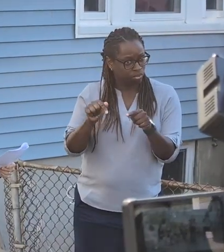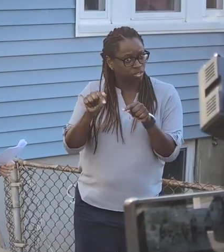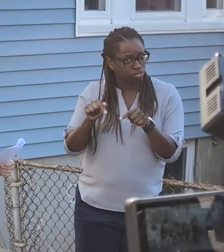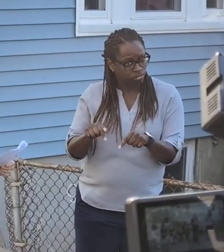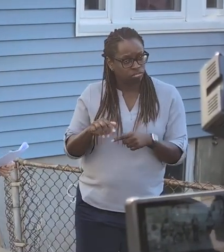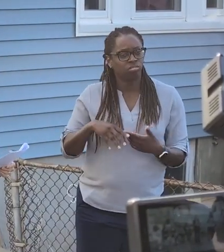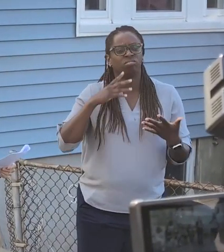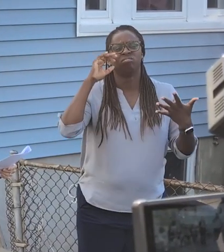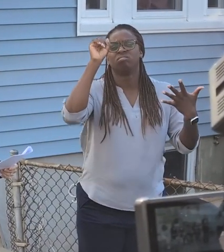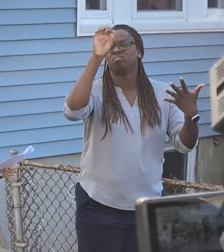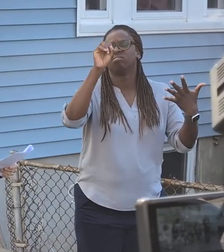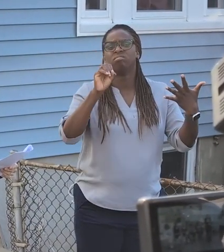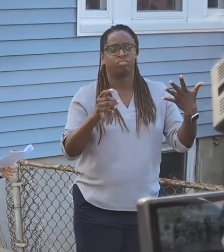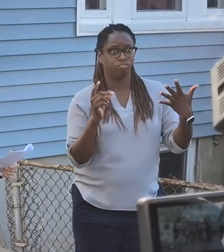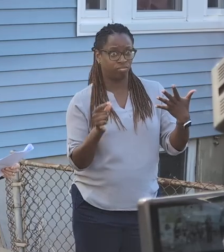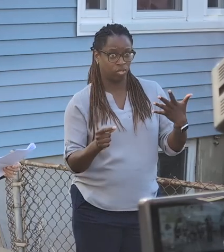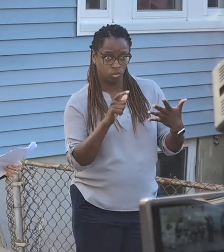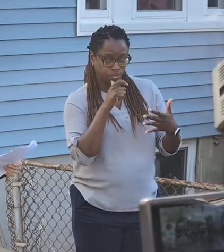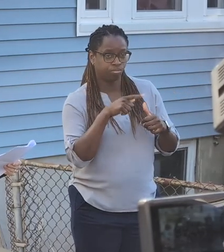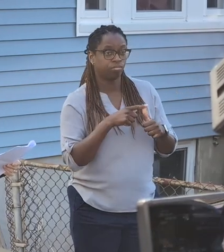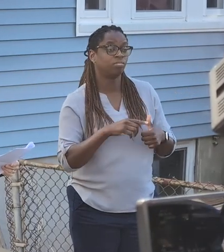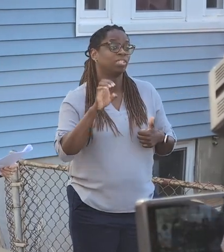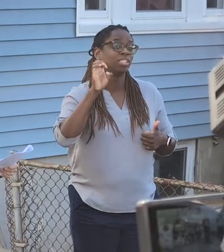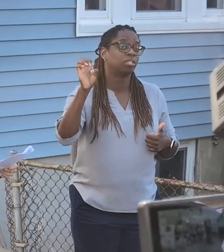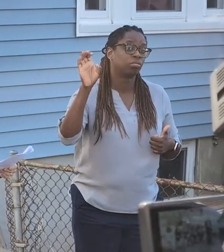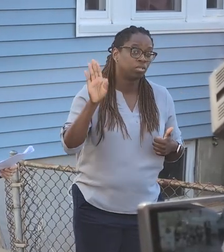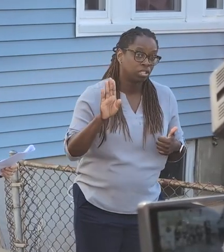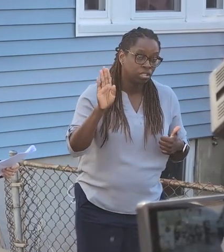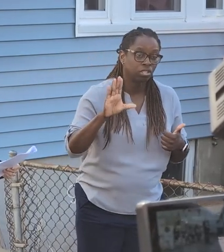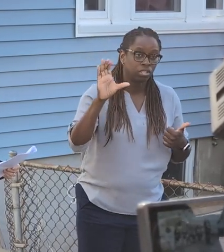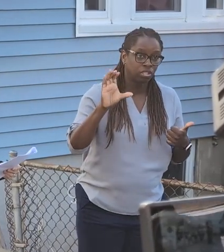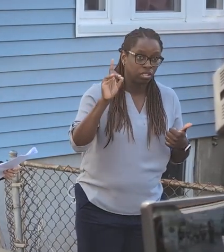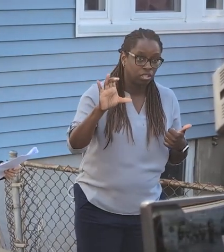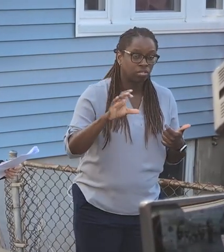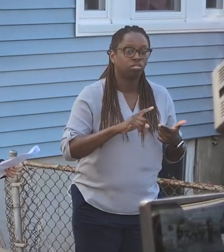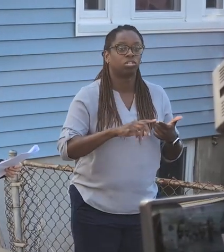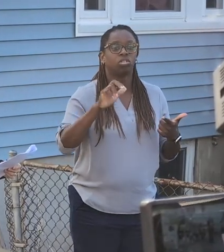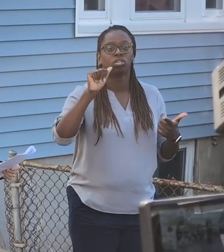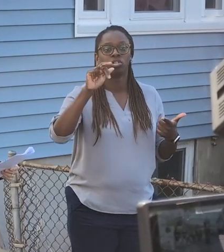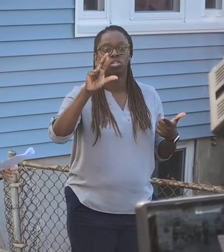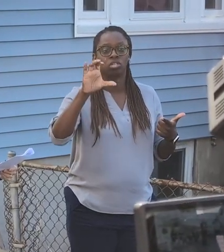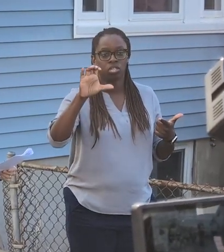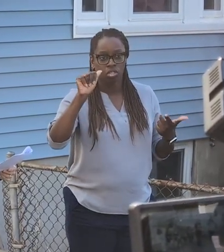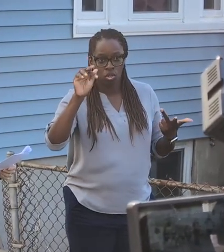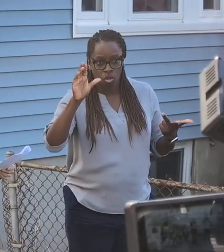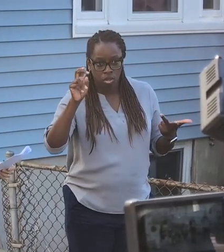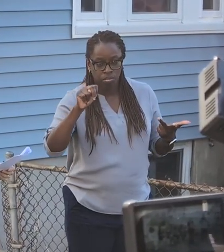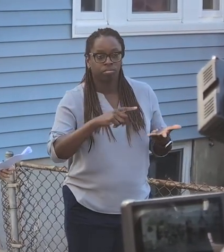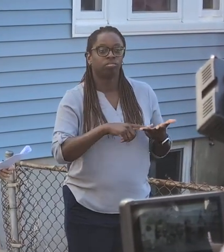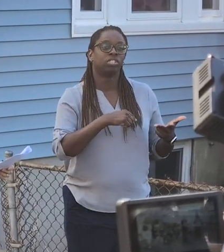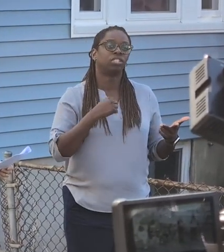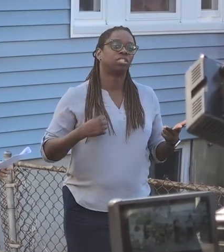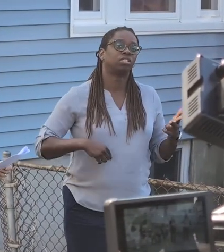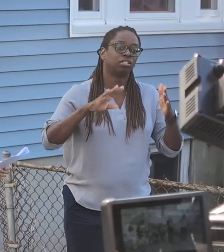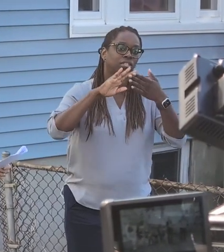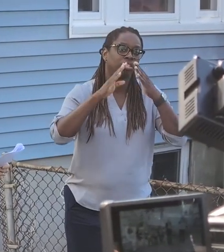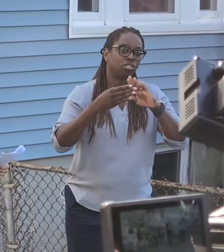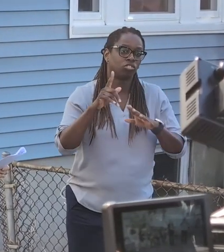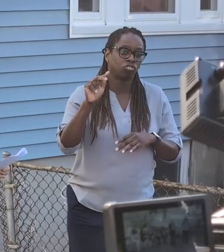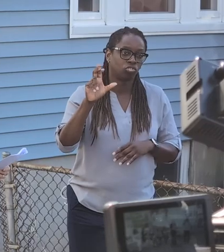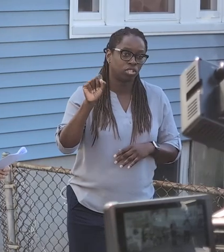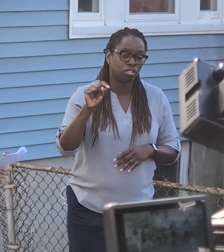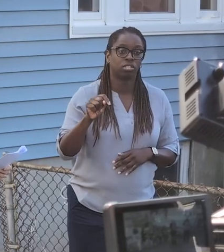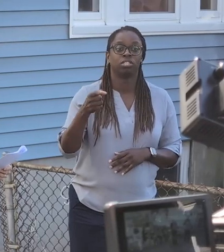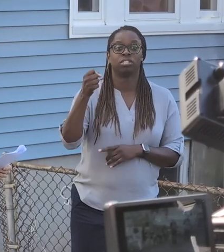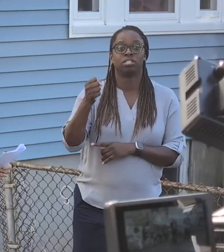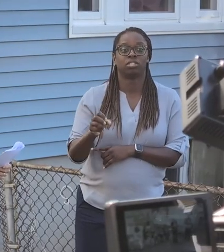but it's worth doing. East Boston CDC, ARCS Urban, Chinatown Land Trust, the Southwest Boston CDC,